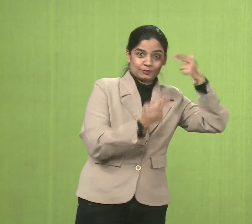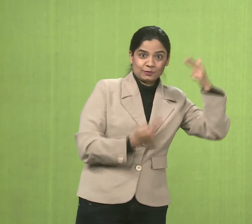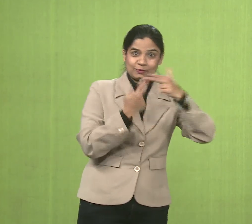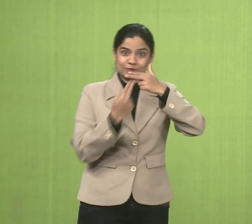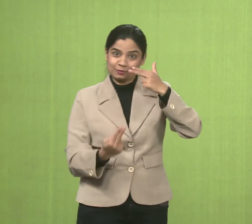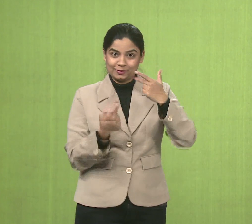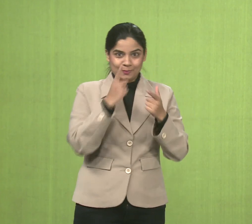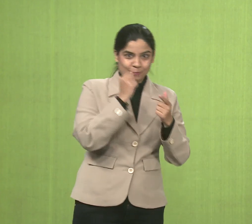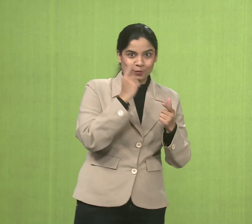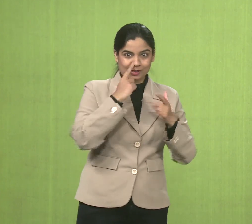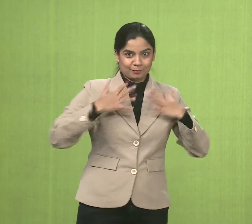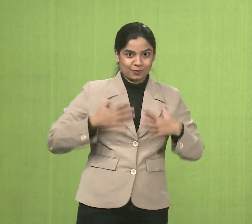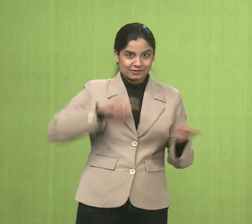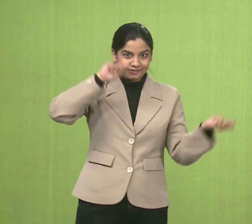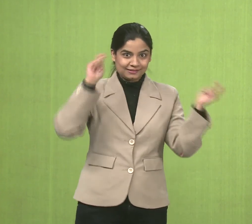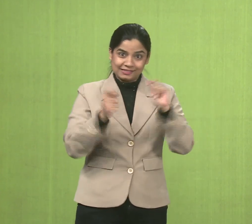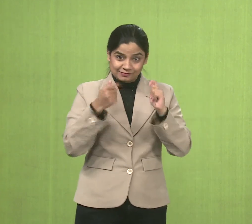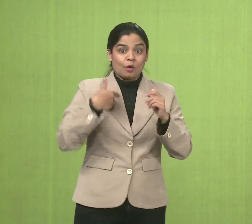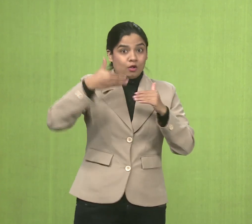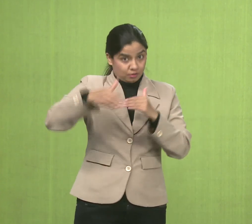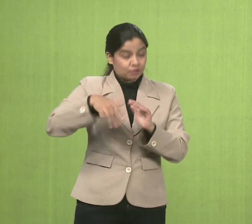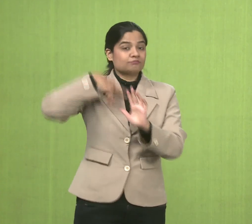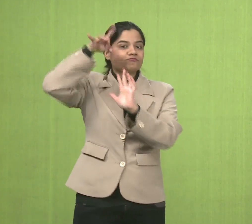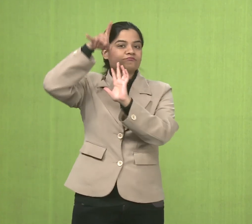Now that you know what puberty is, let's talk more in depth